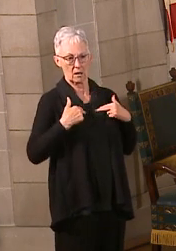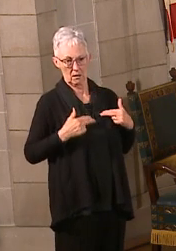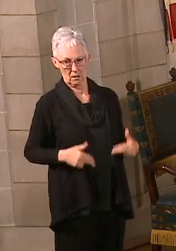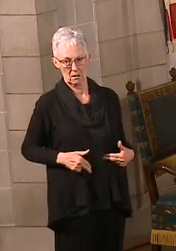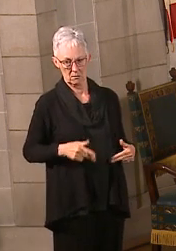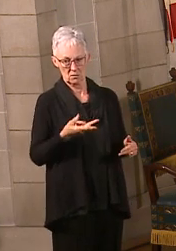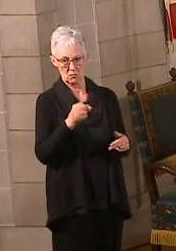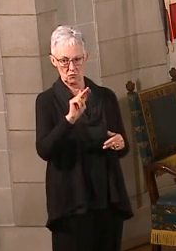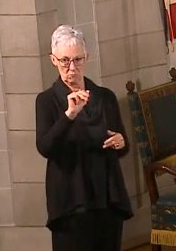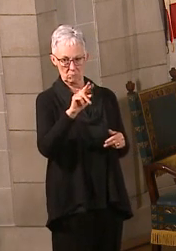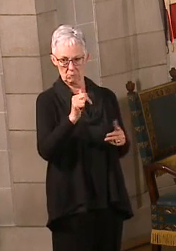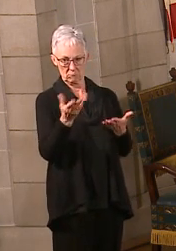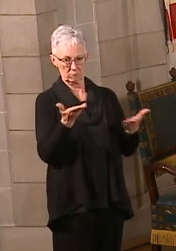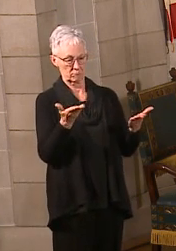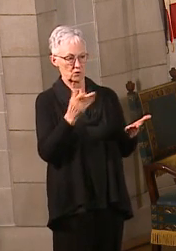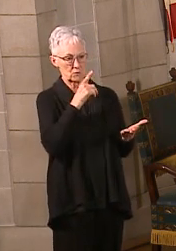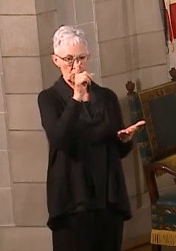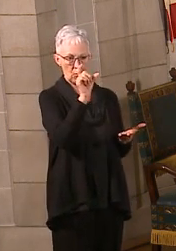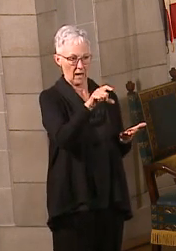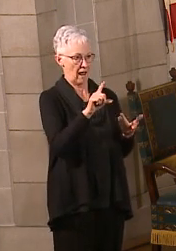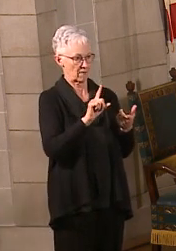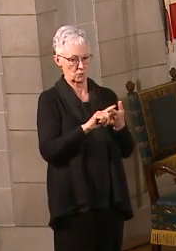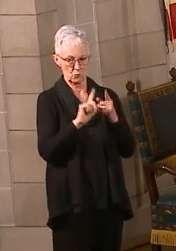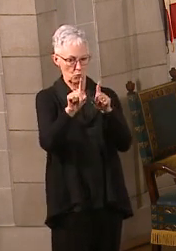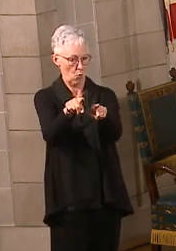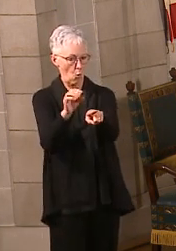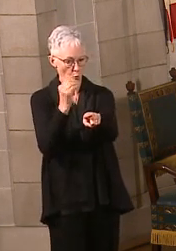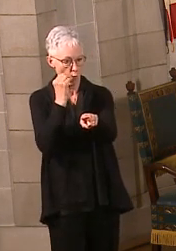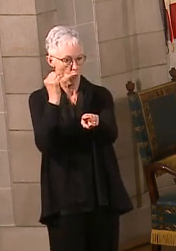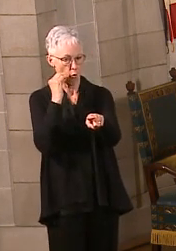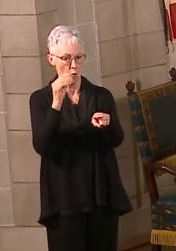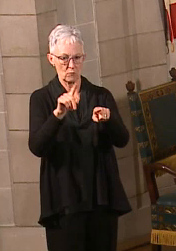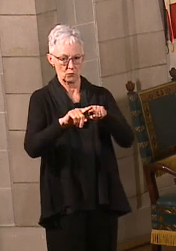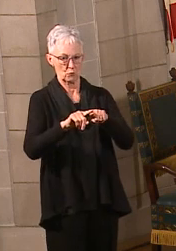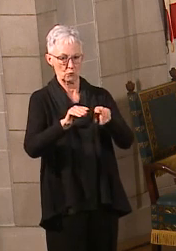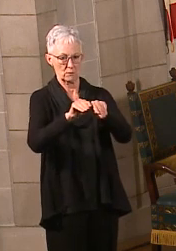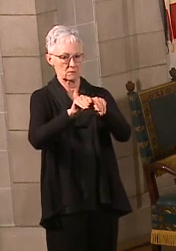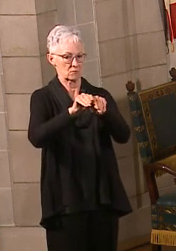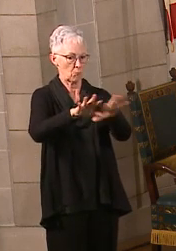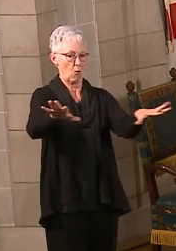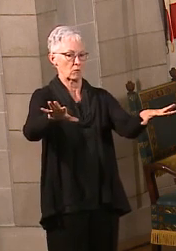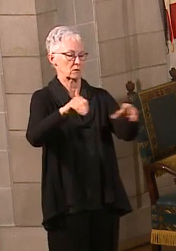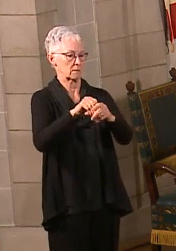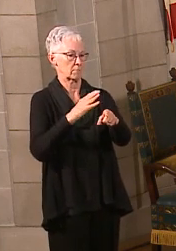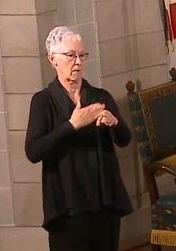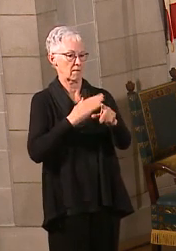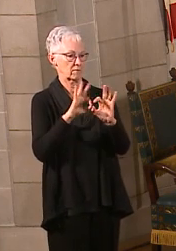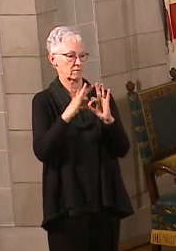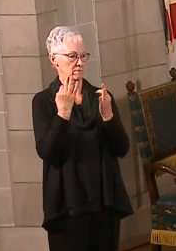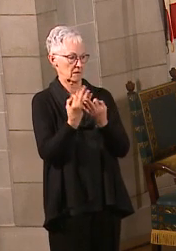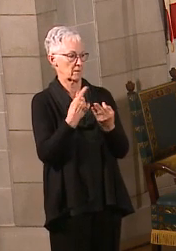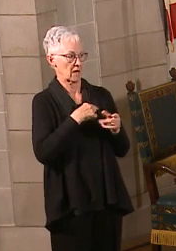you don't have to either expose yourself or expose family members by going back home.